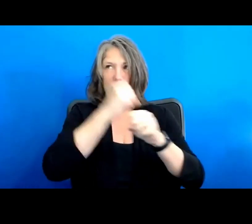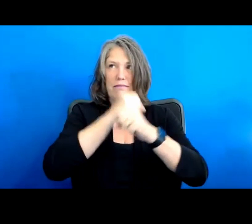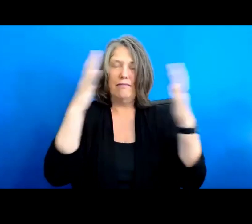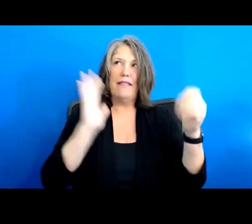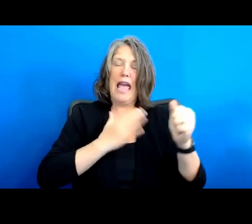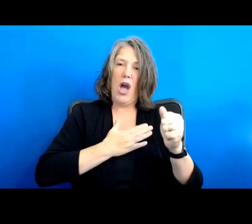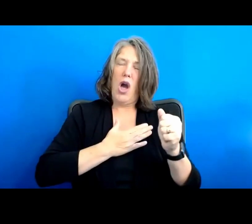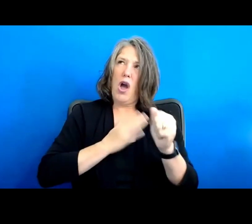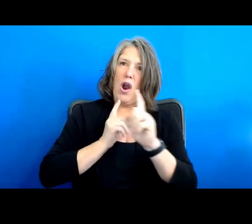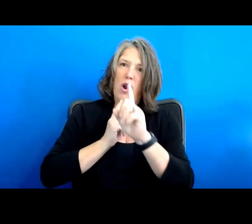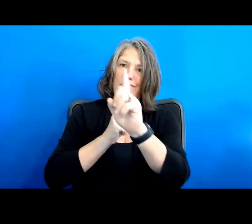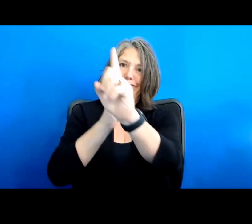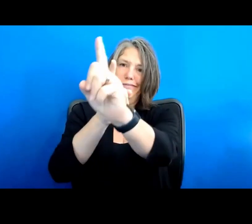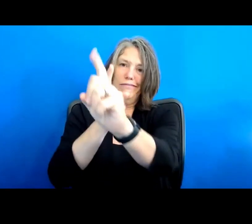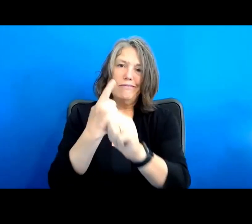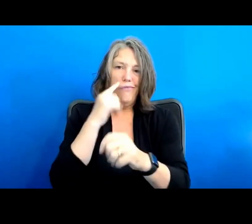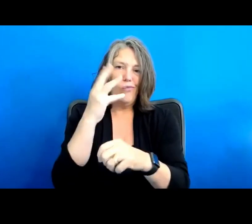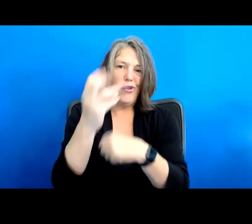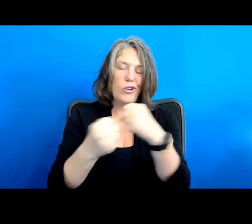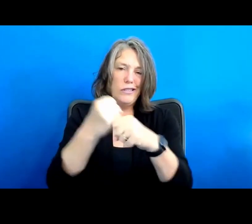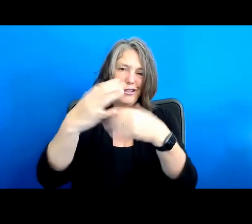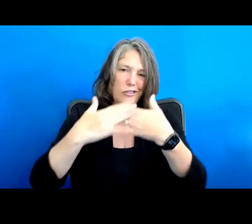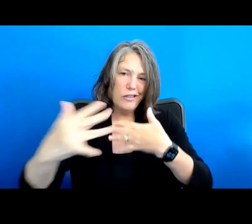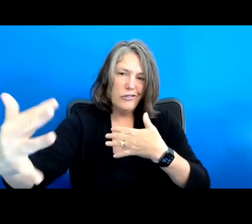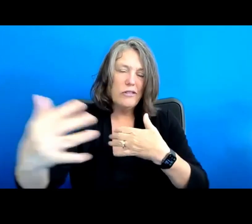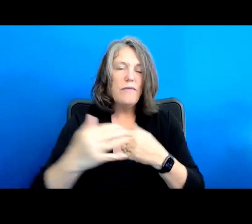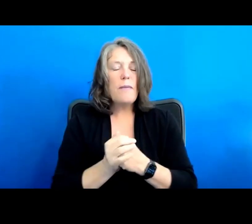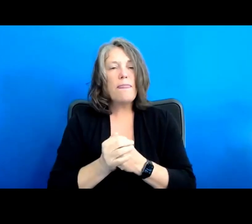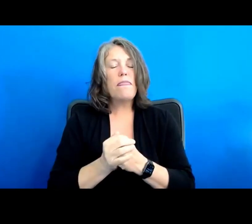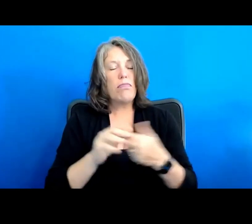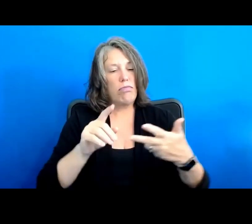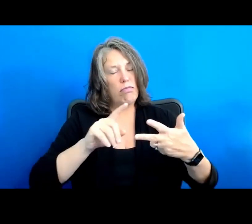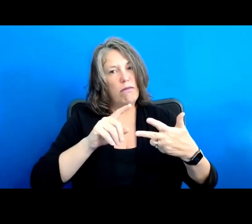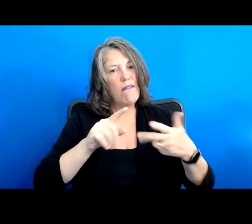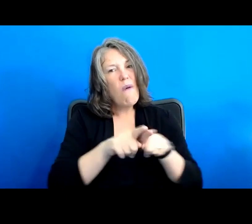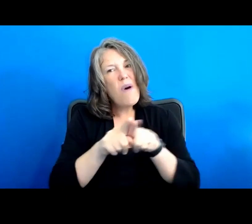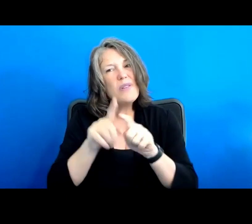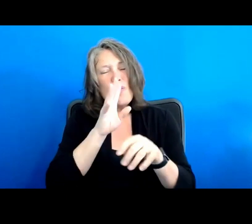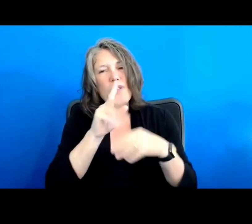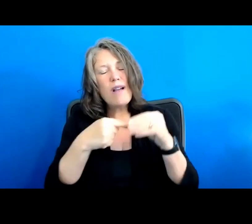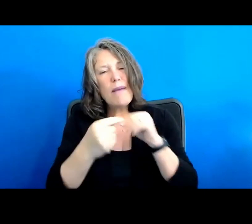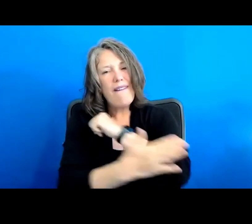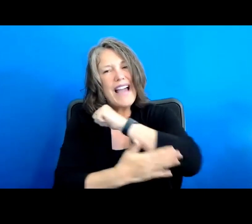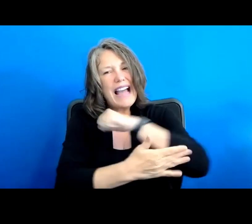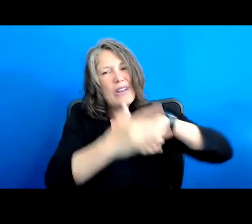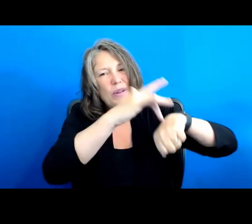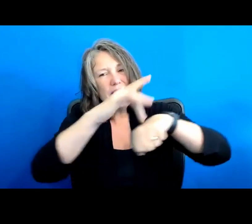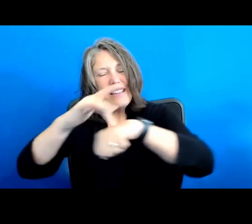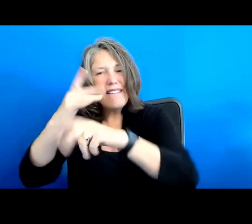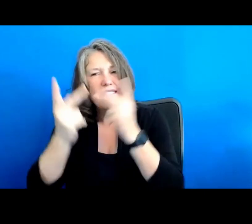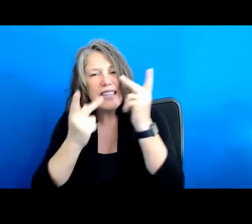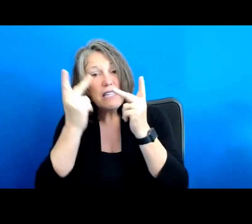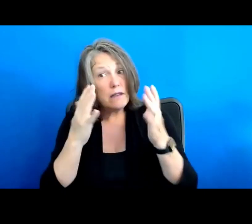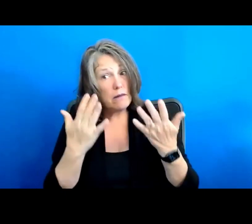proceed. The second main task is country visits. Now, you may have been told by previous